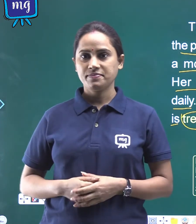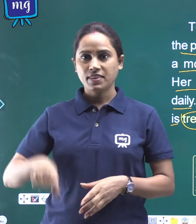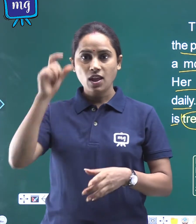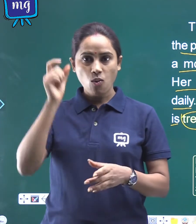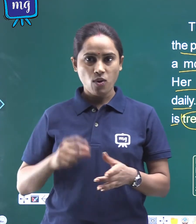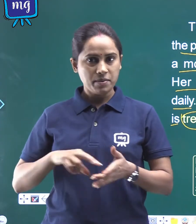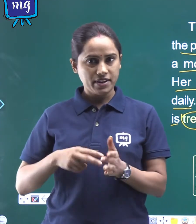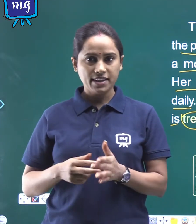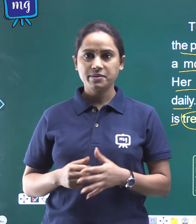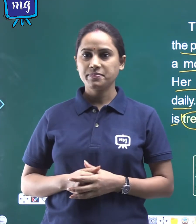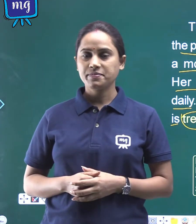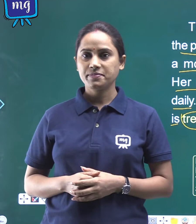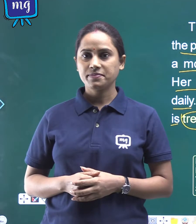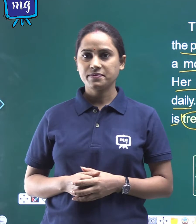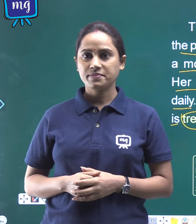Word meaning: